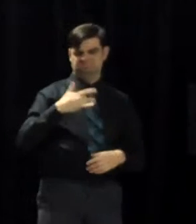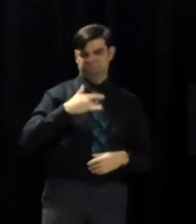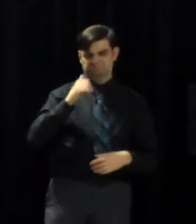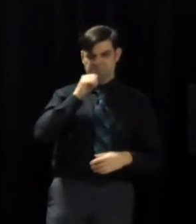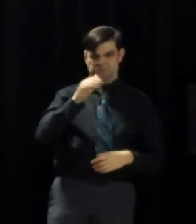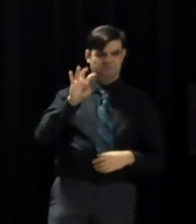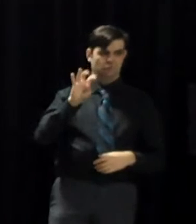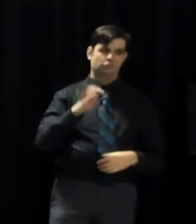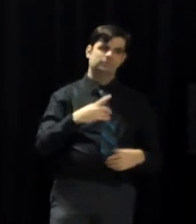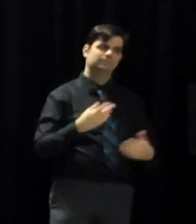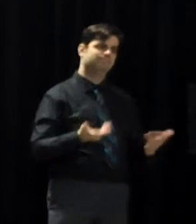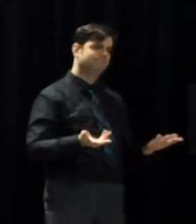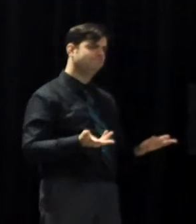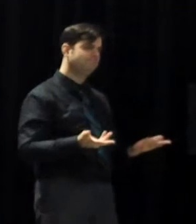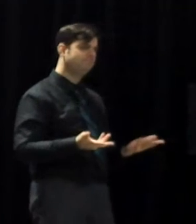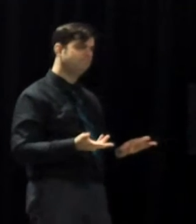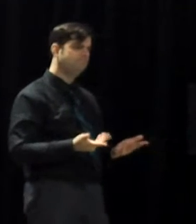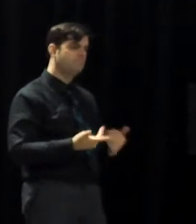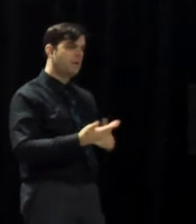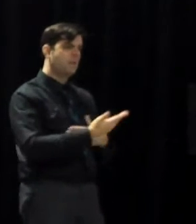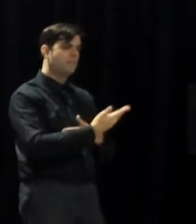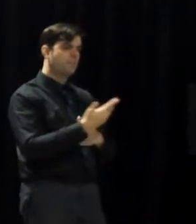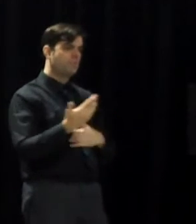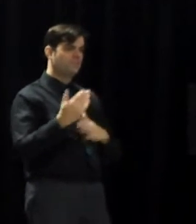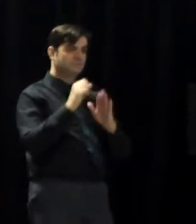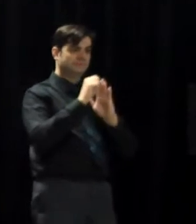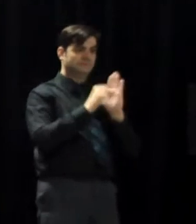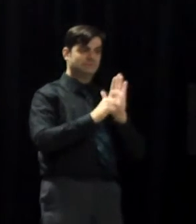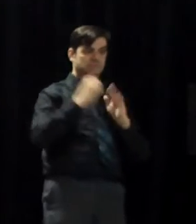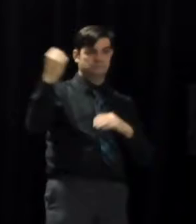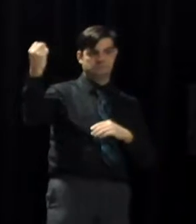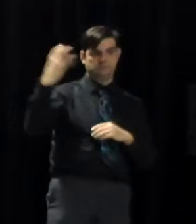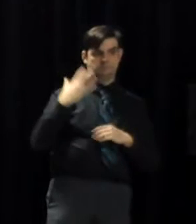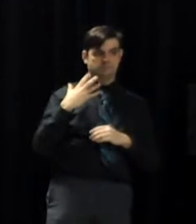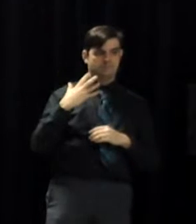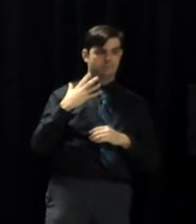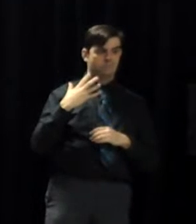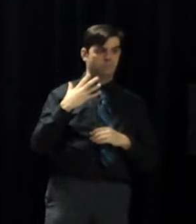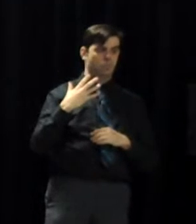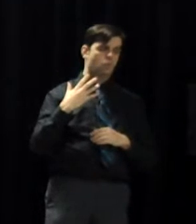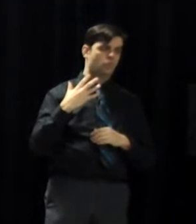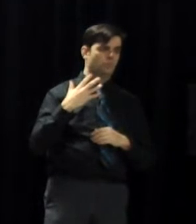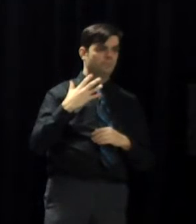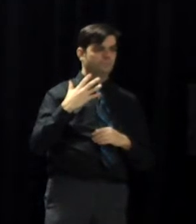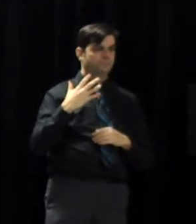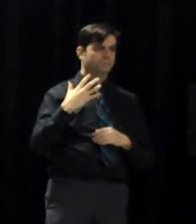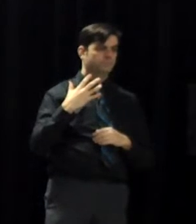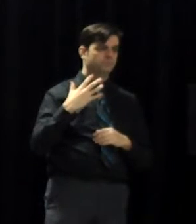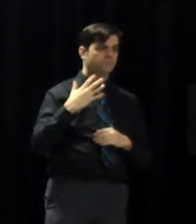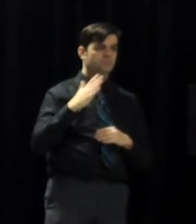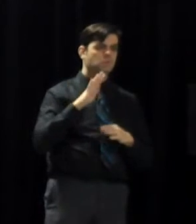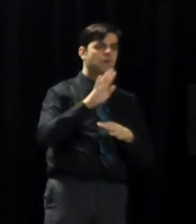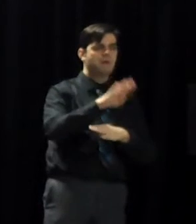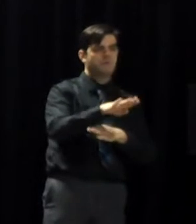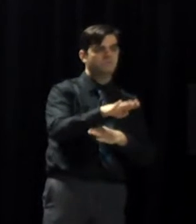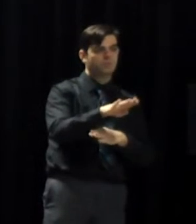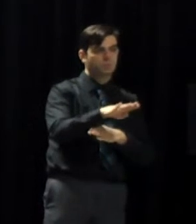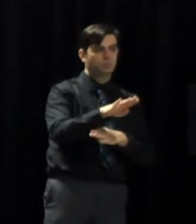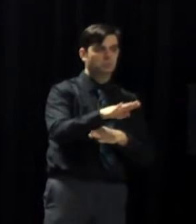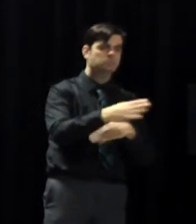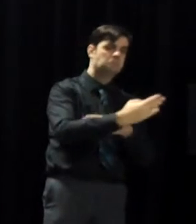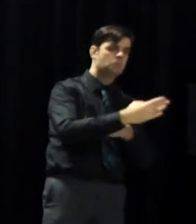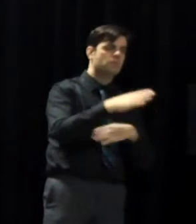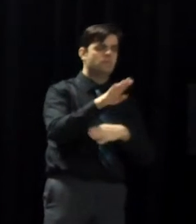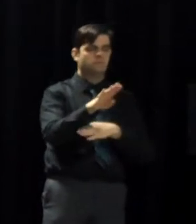each morning sends us, or after in the afternoon. So this